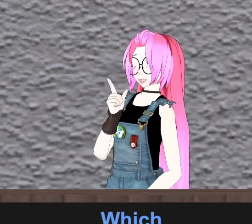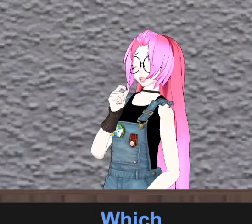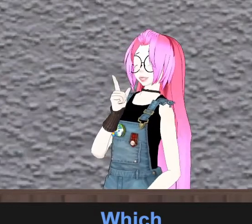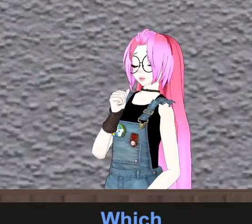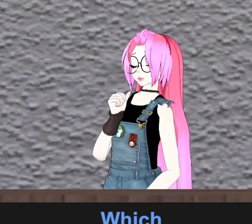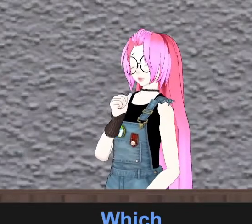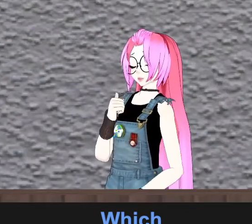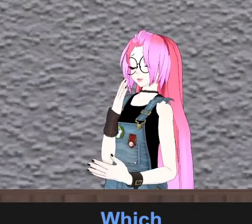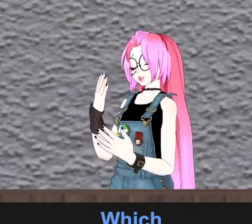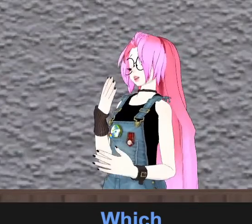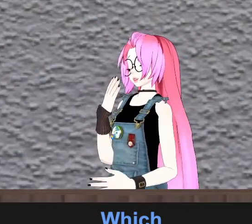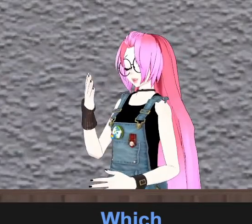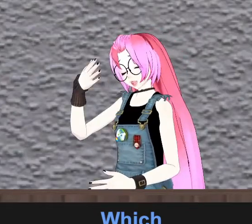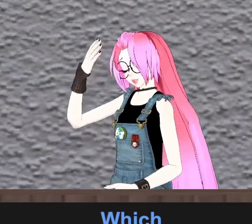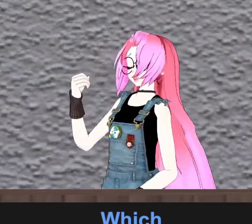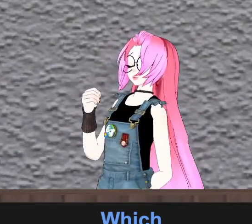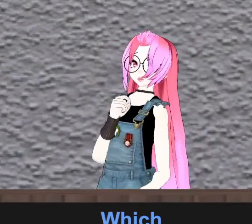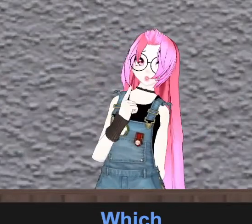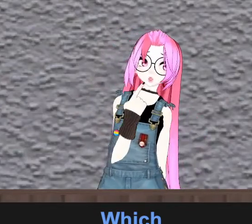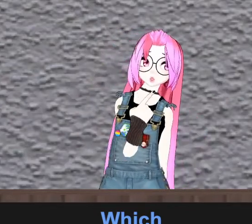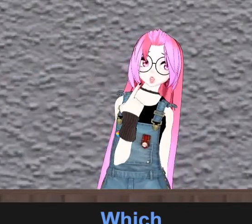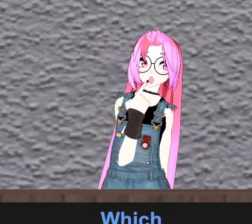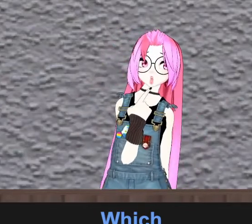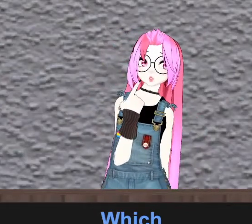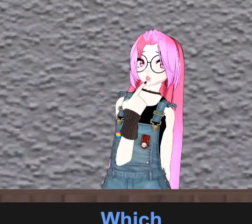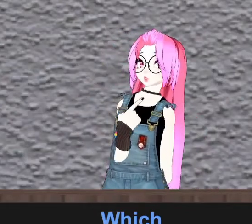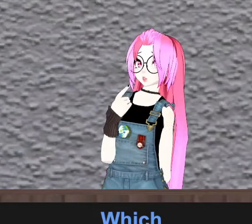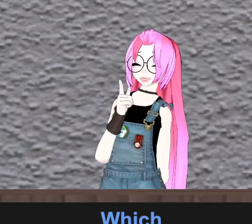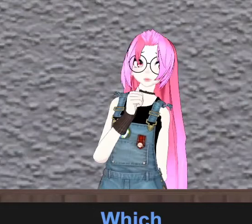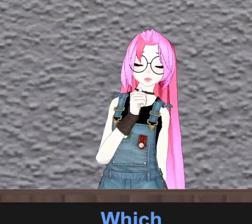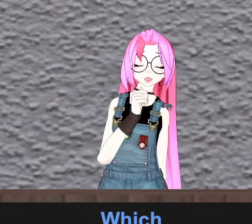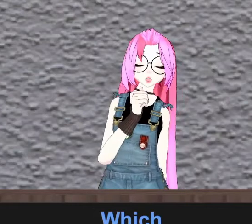Yeah. Thank you. Forgot. So yeah, who? Or who?